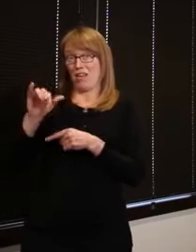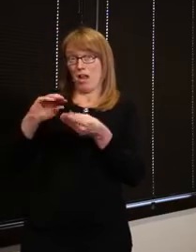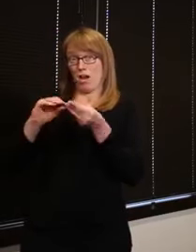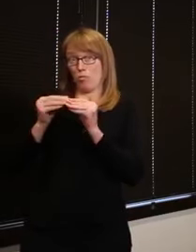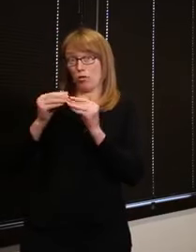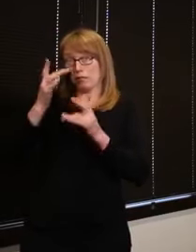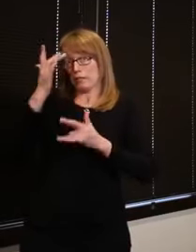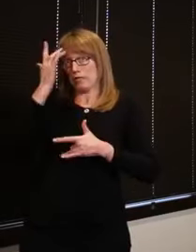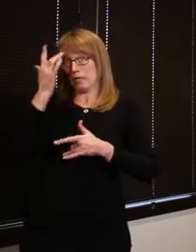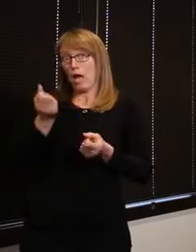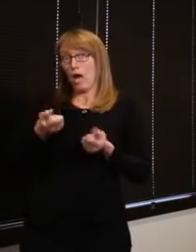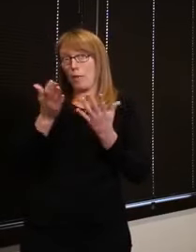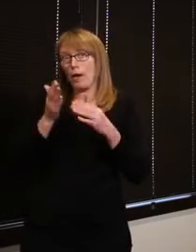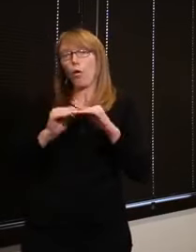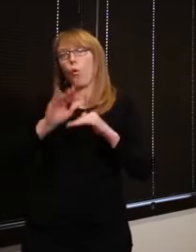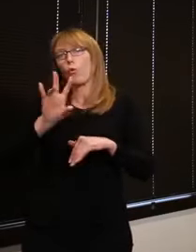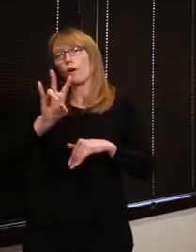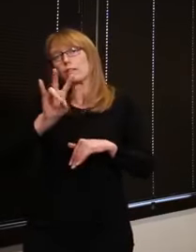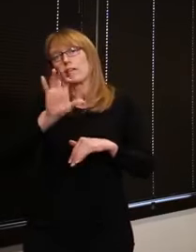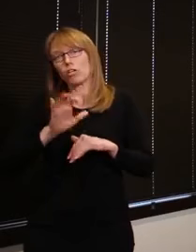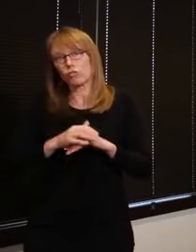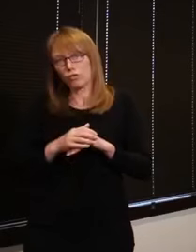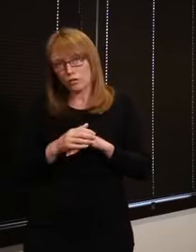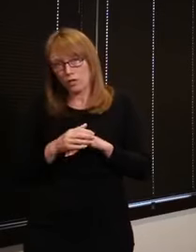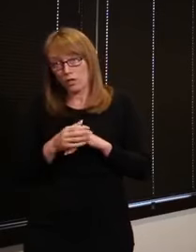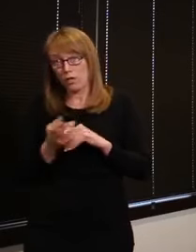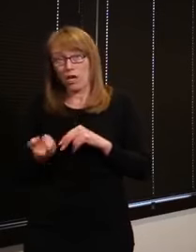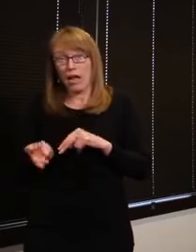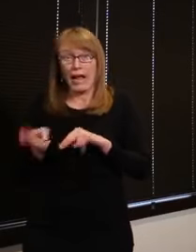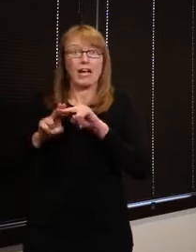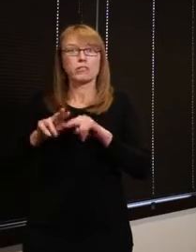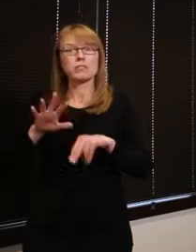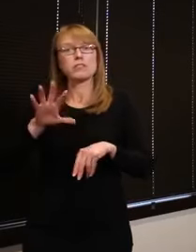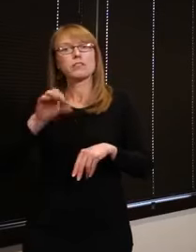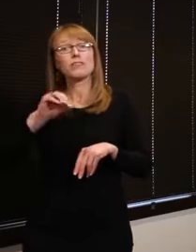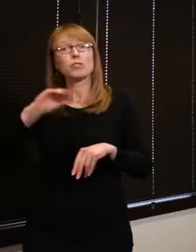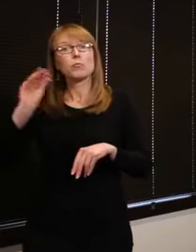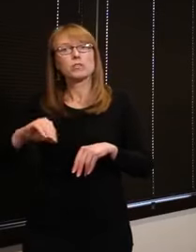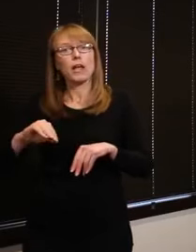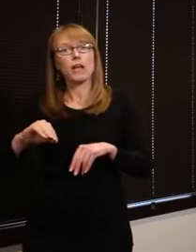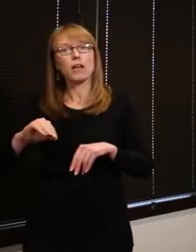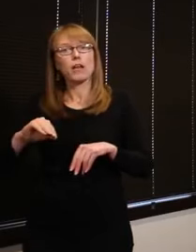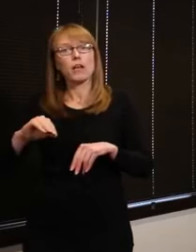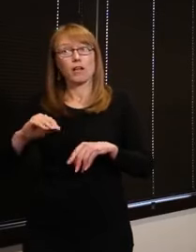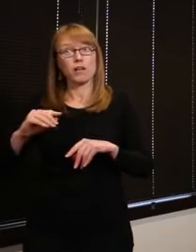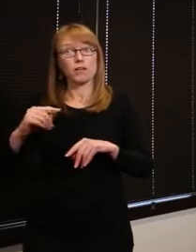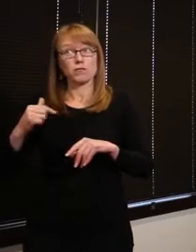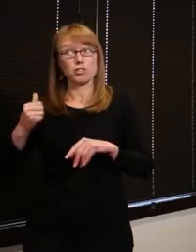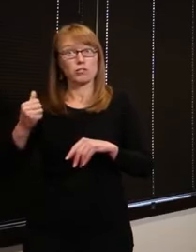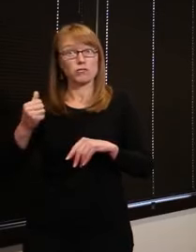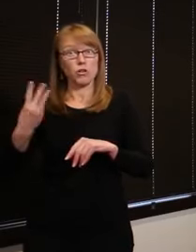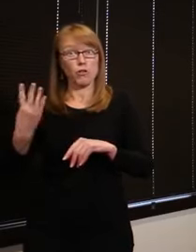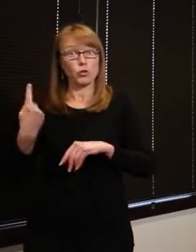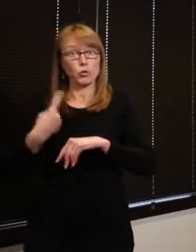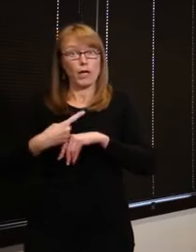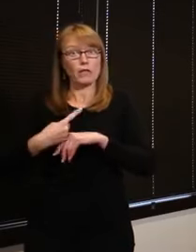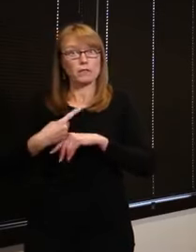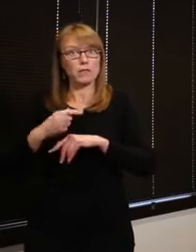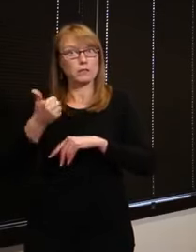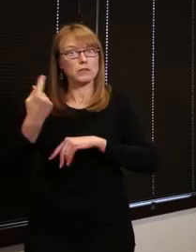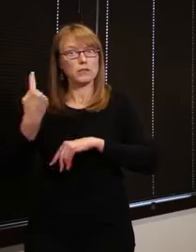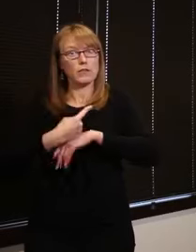over 50% in less than 10 days. So the spread of the pandemic is quite real, and it's